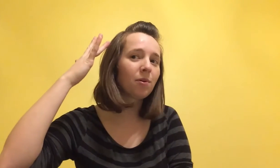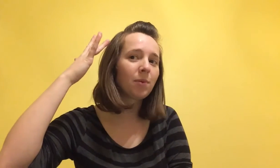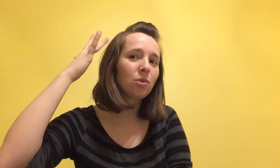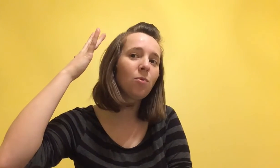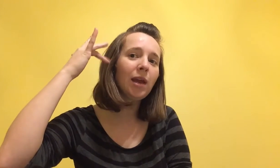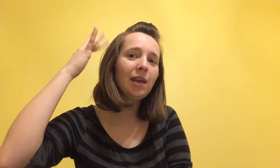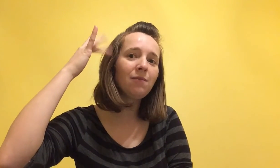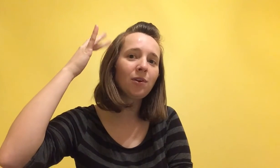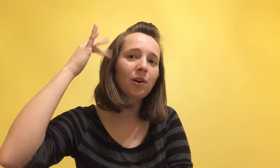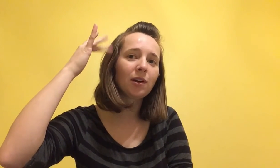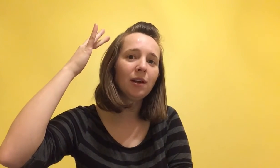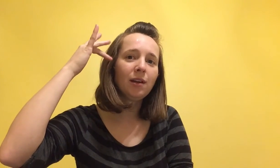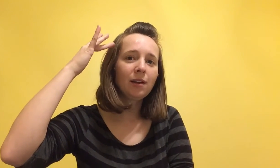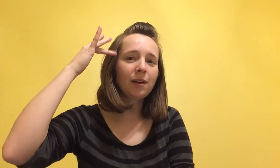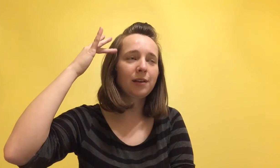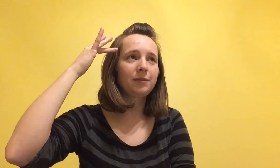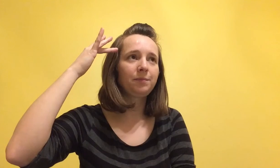but you wave your